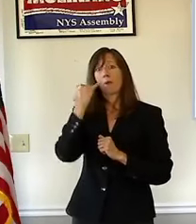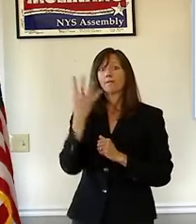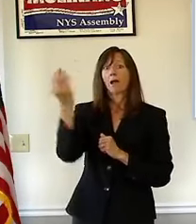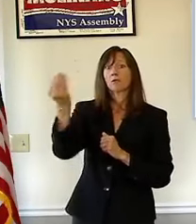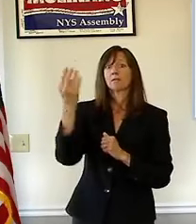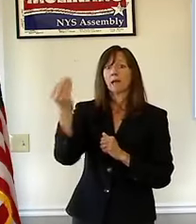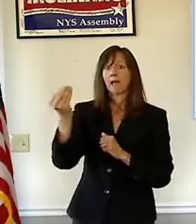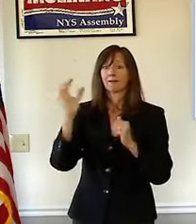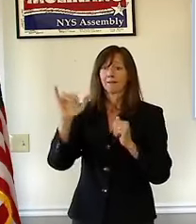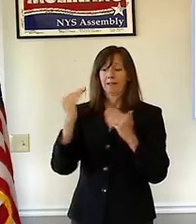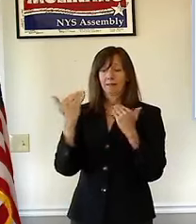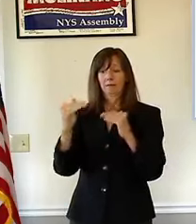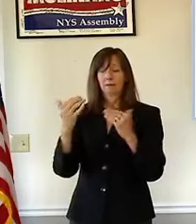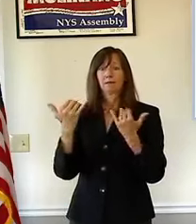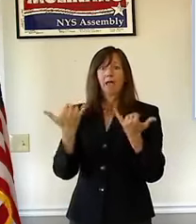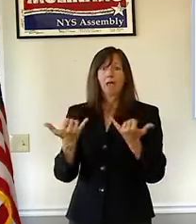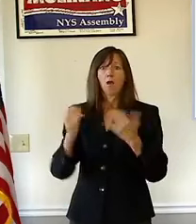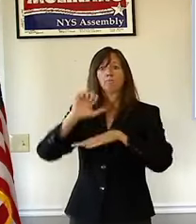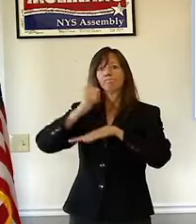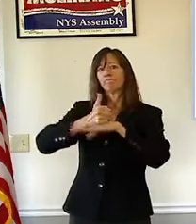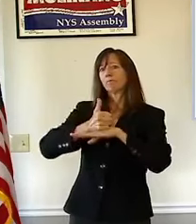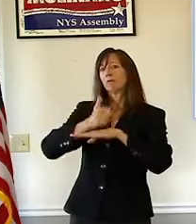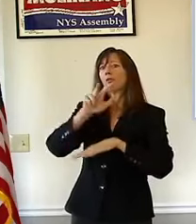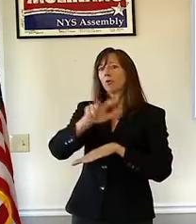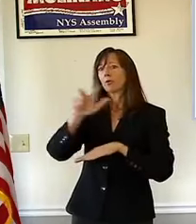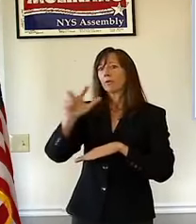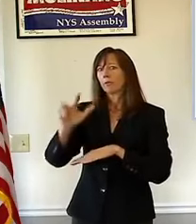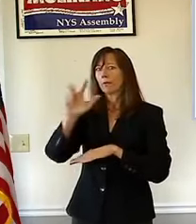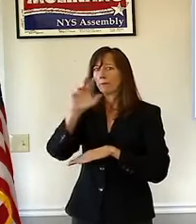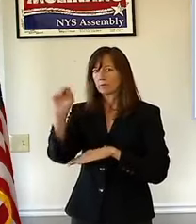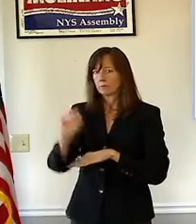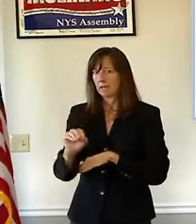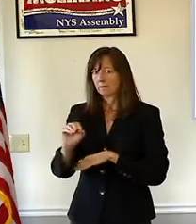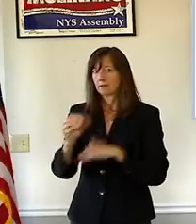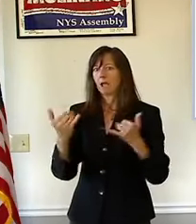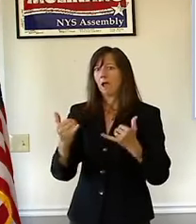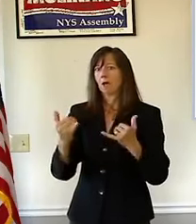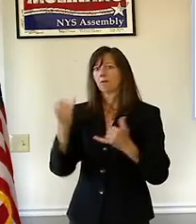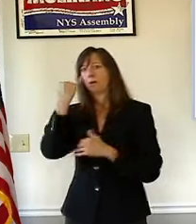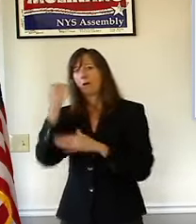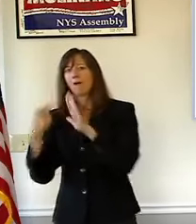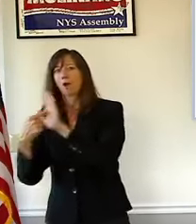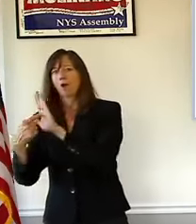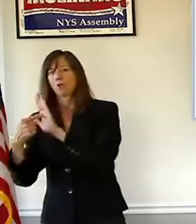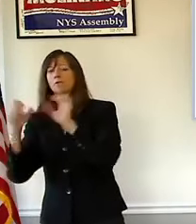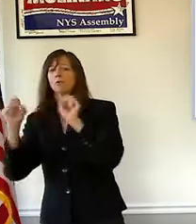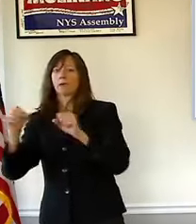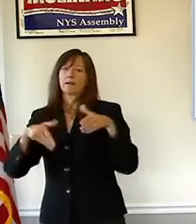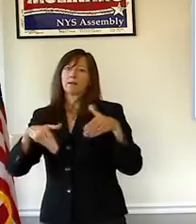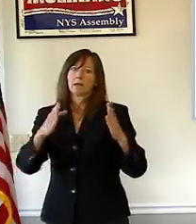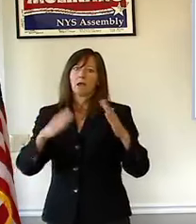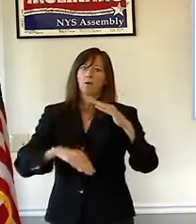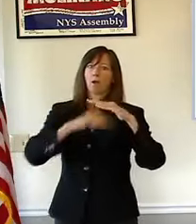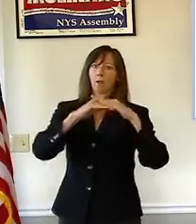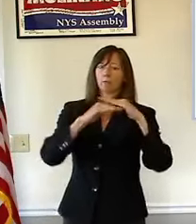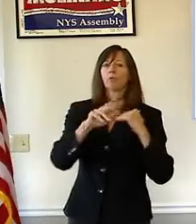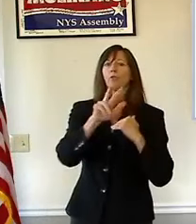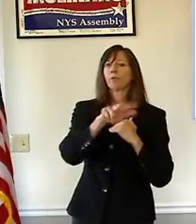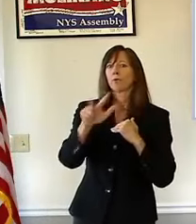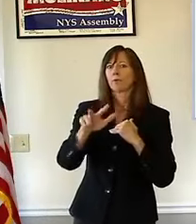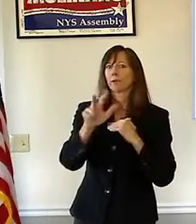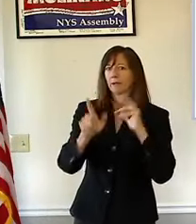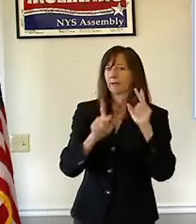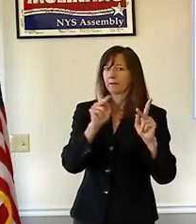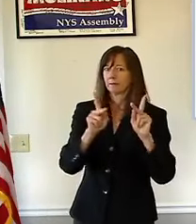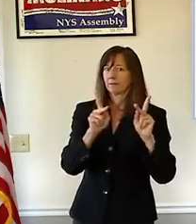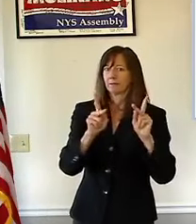33%. So if you have 100 people, you can have 33 inside a house of worship. So that's the limitation